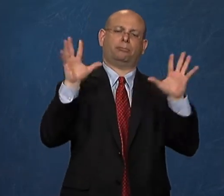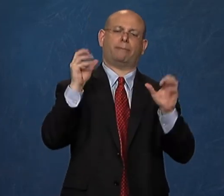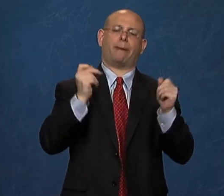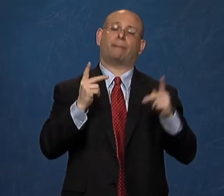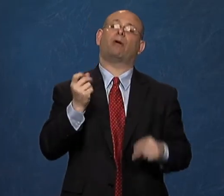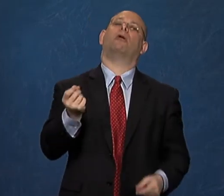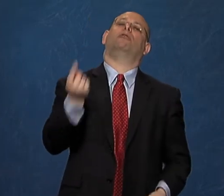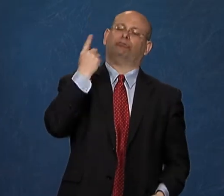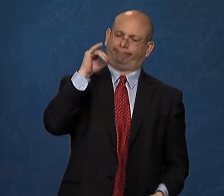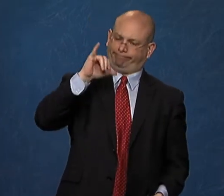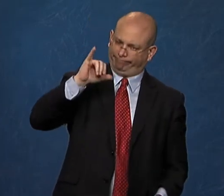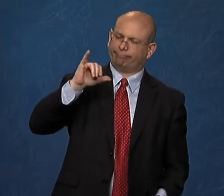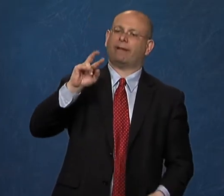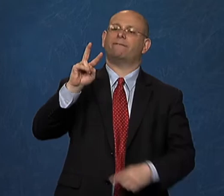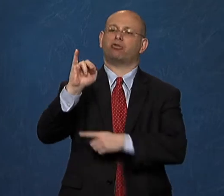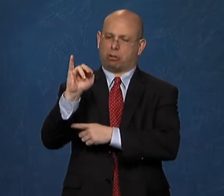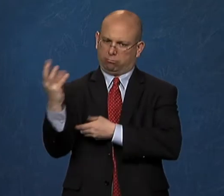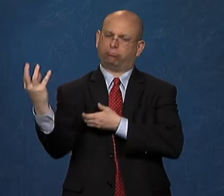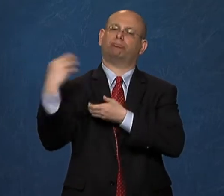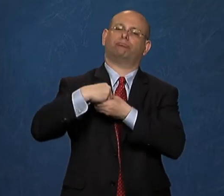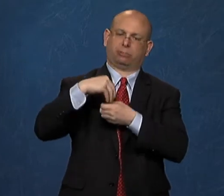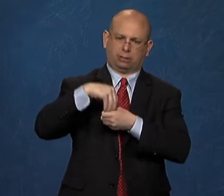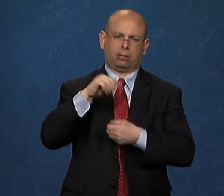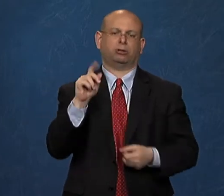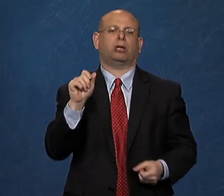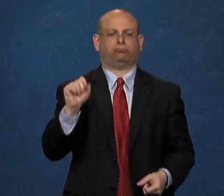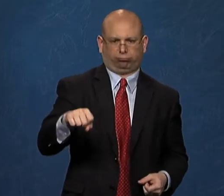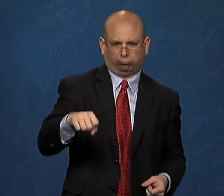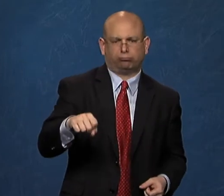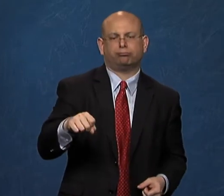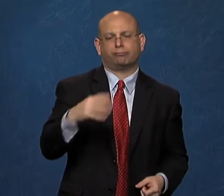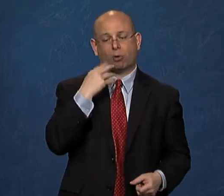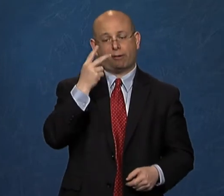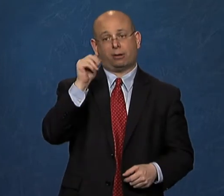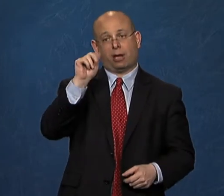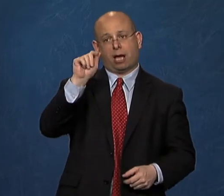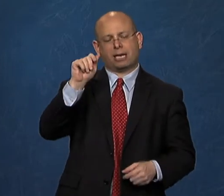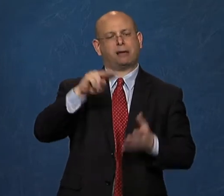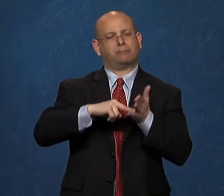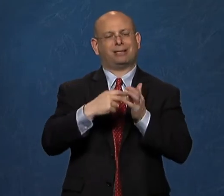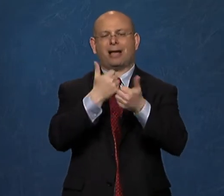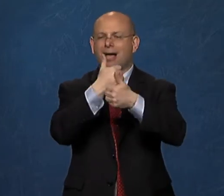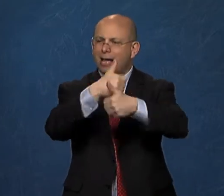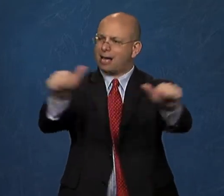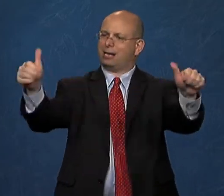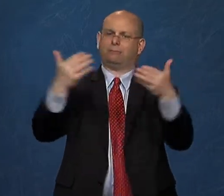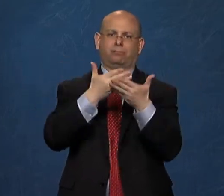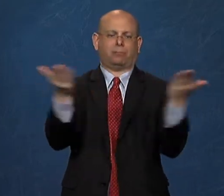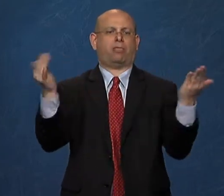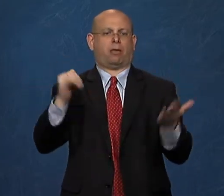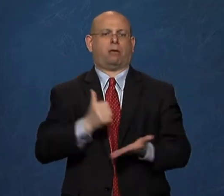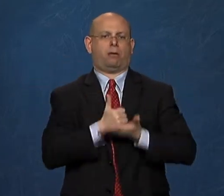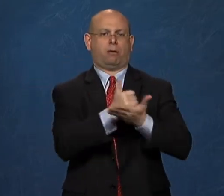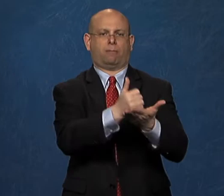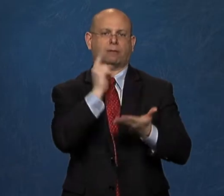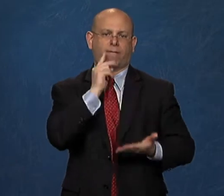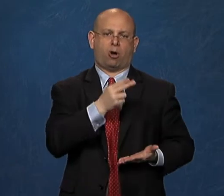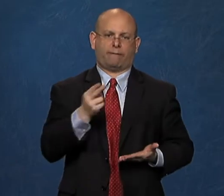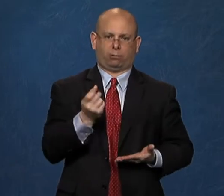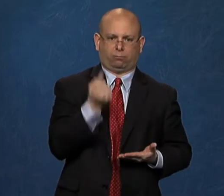back in 1990, so now that VRI is on the scene, regulations now require or stipulate what we need by VRI.